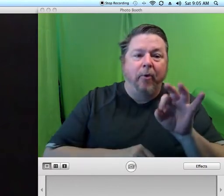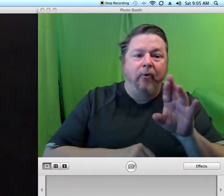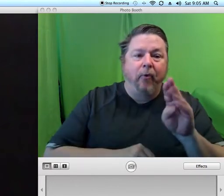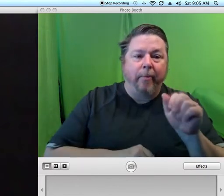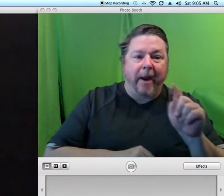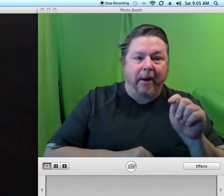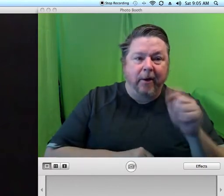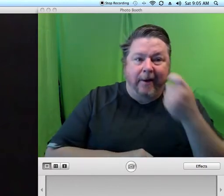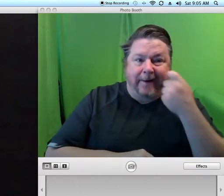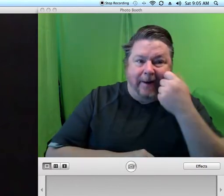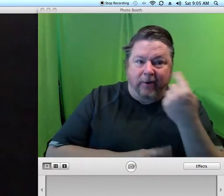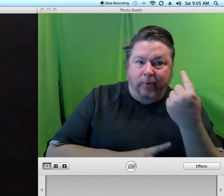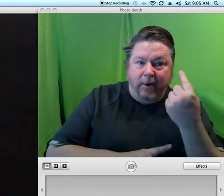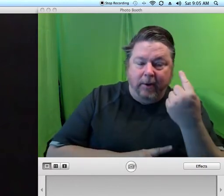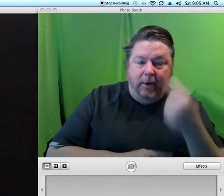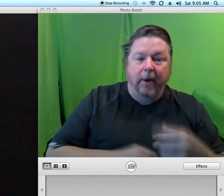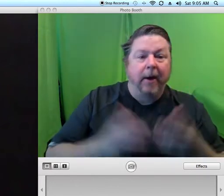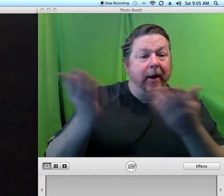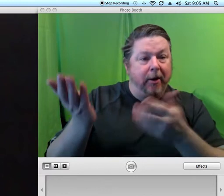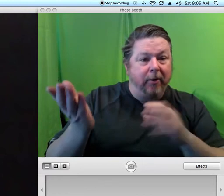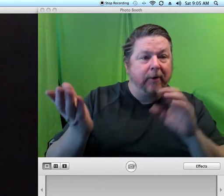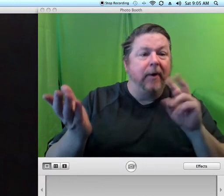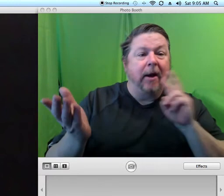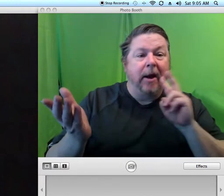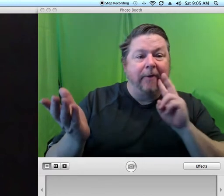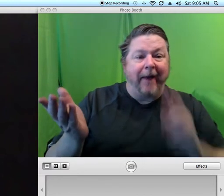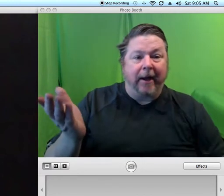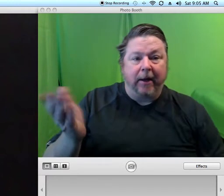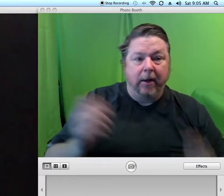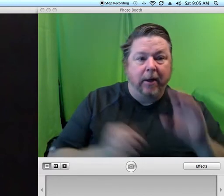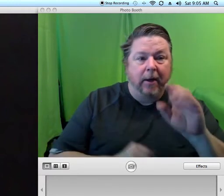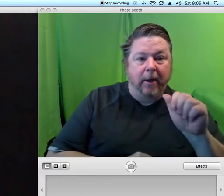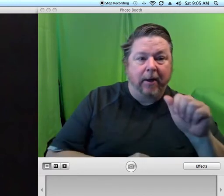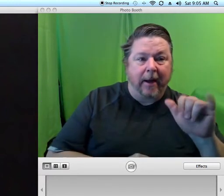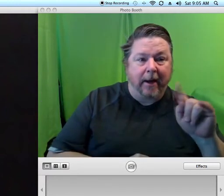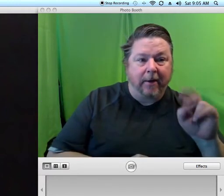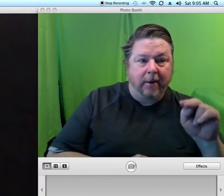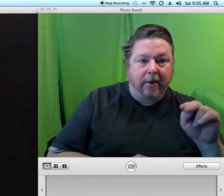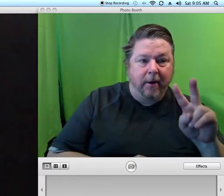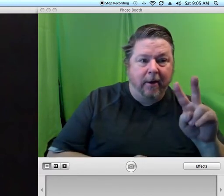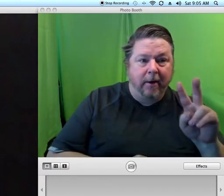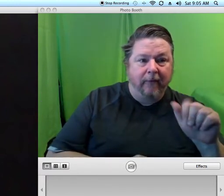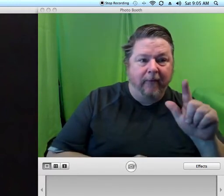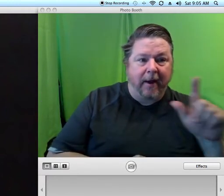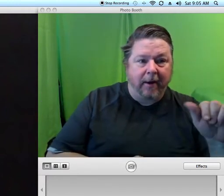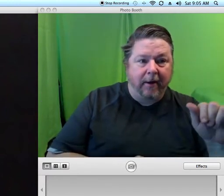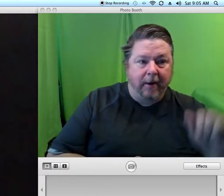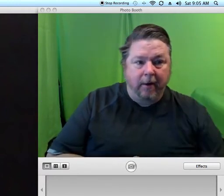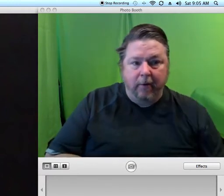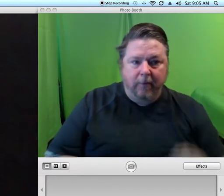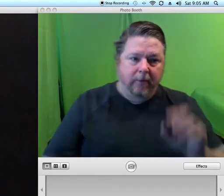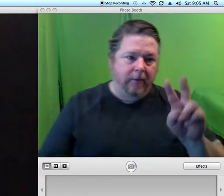same format, the last one. Here is Clayton Valley. Clayton